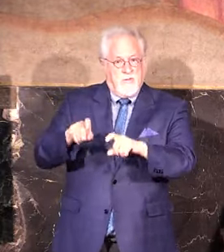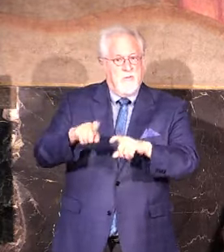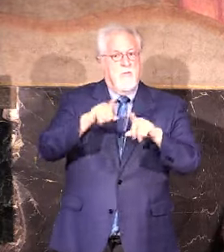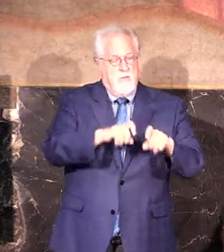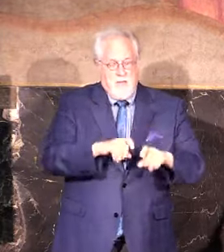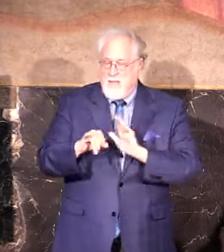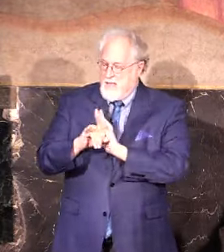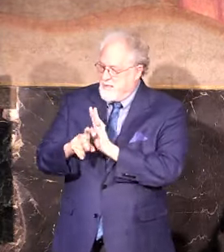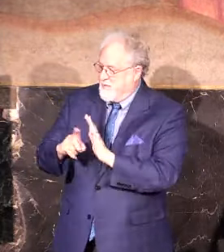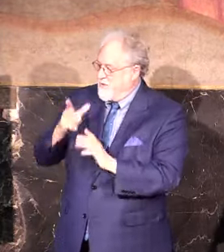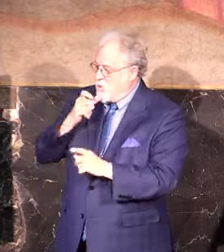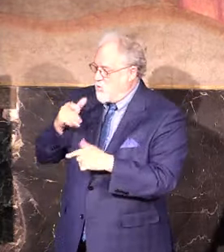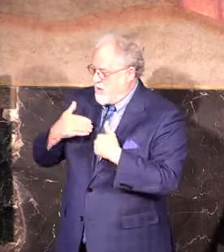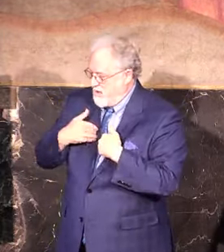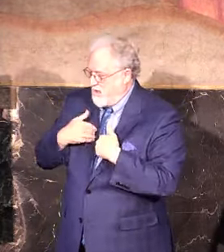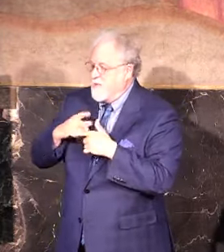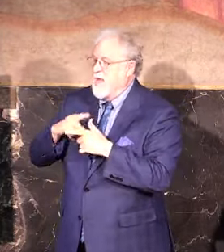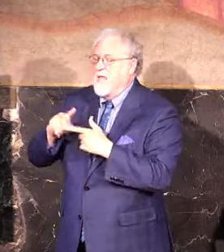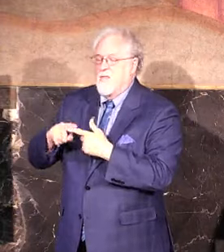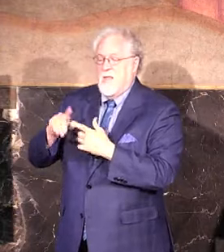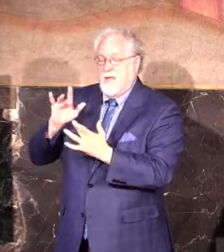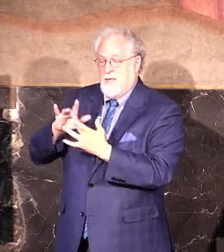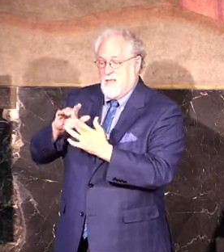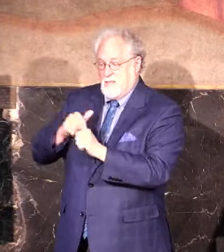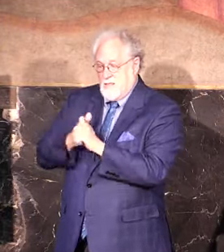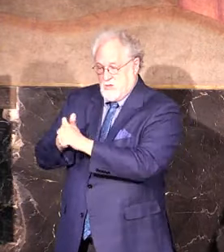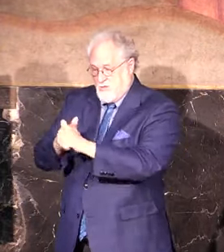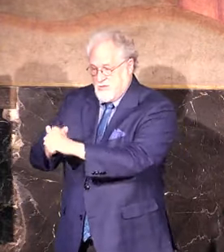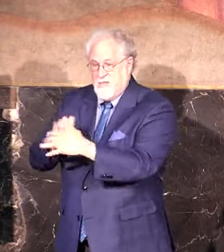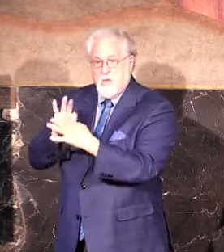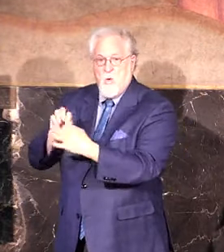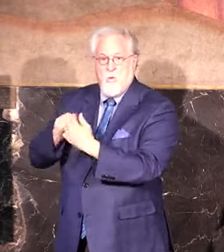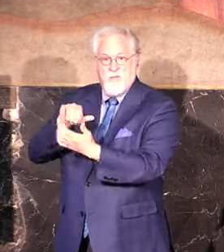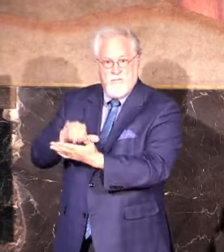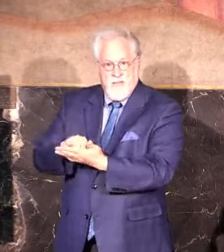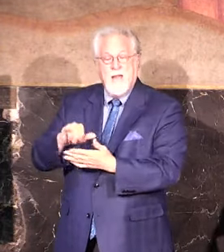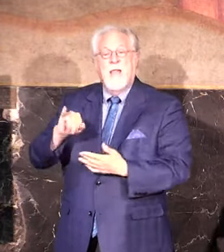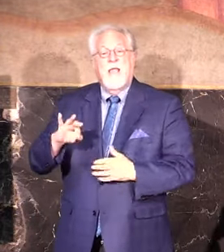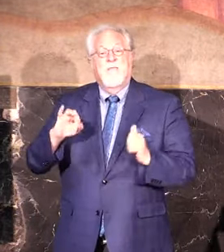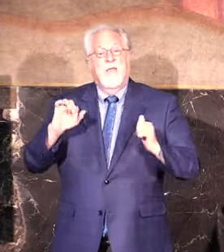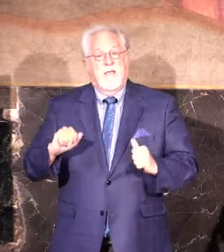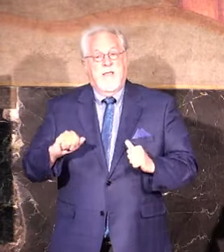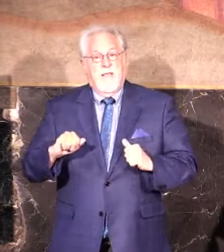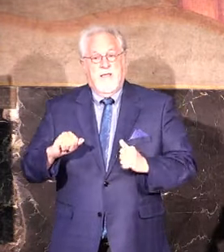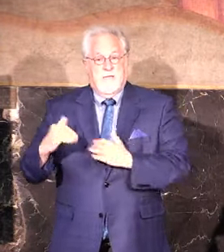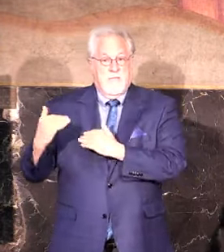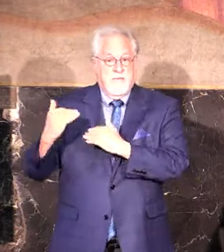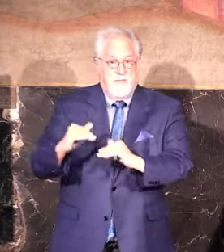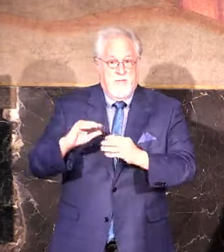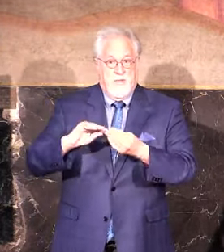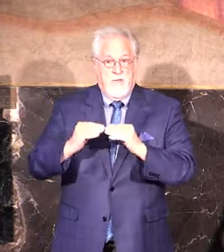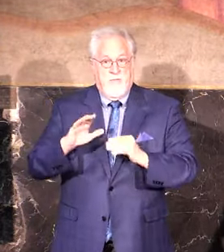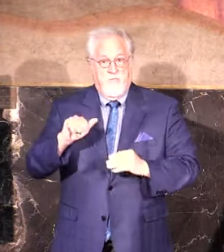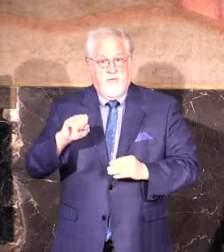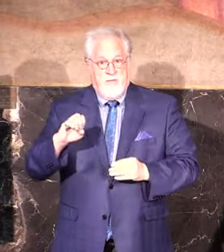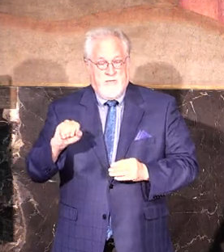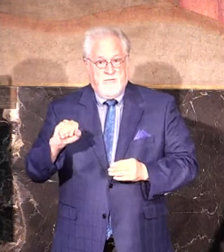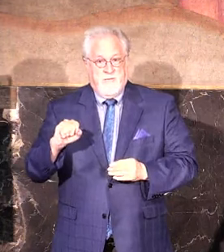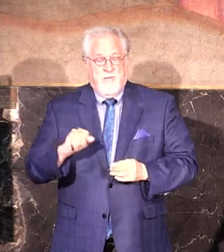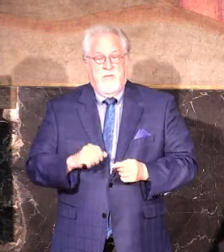the individuals and then start the contact tracing associated with that if we're going to be able to hold the number of cases